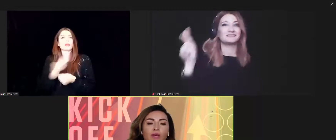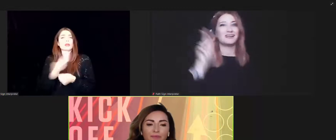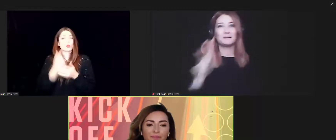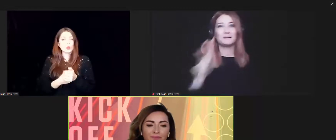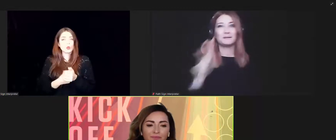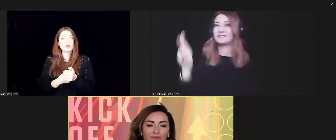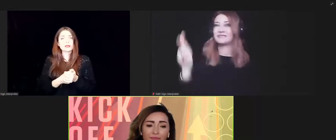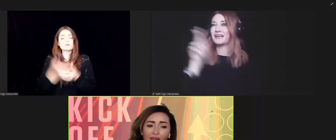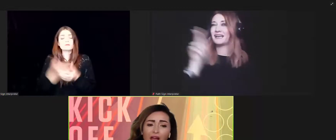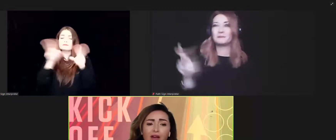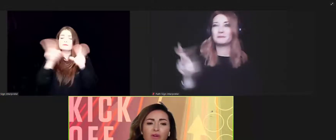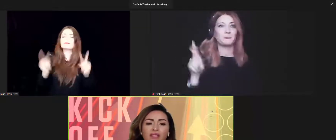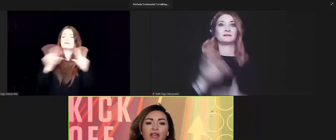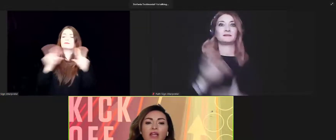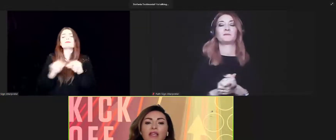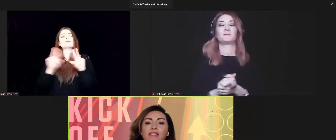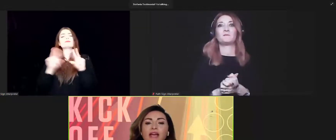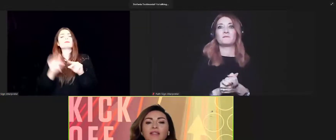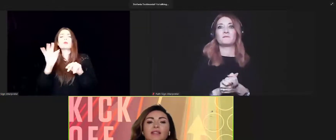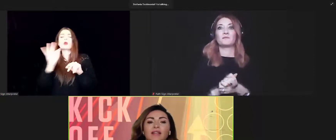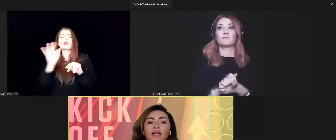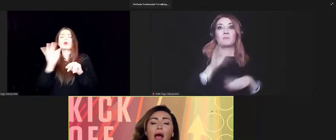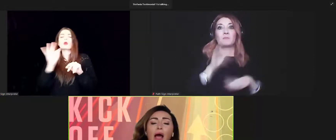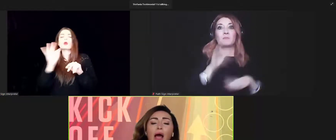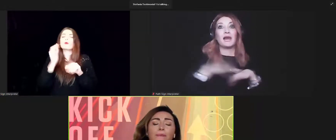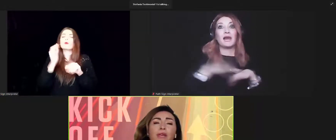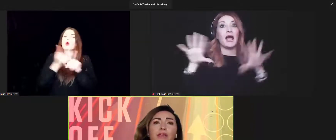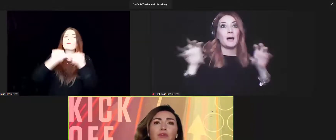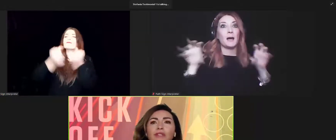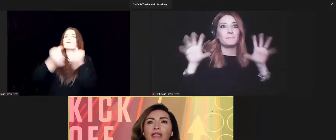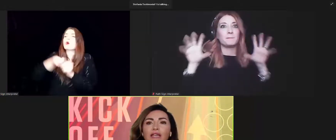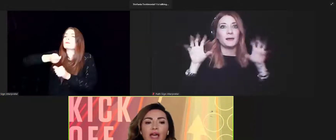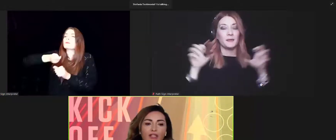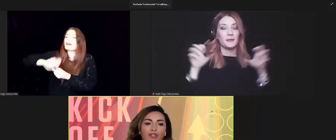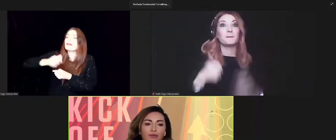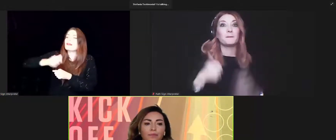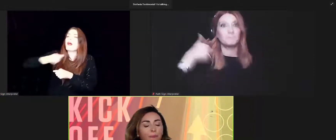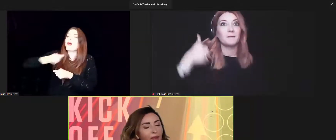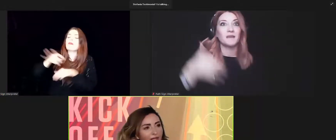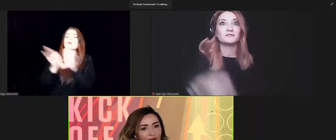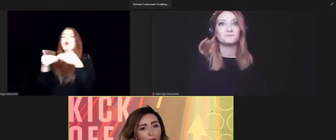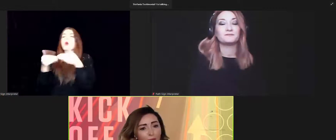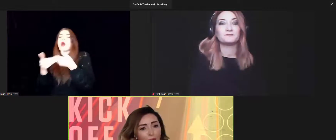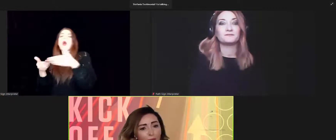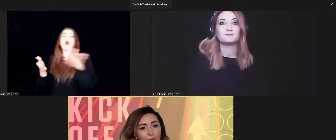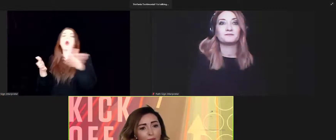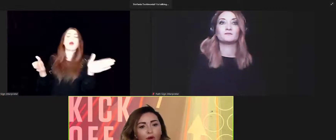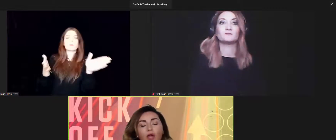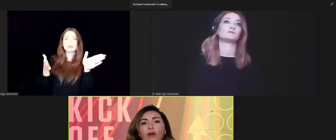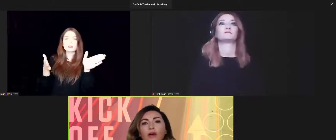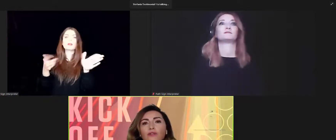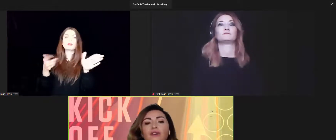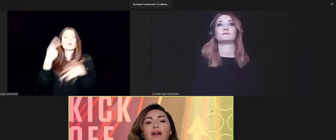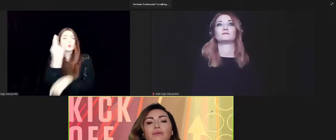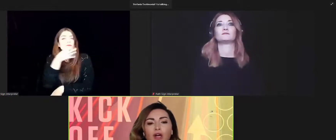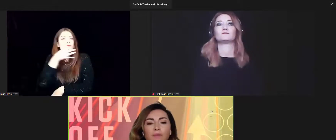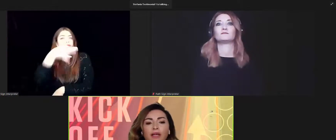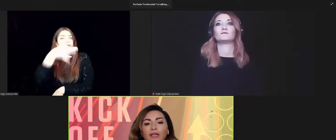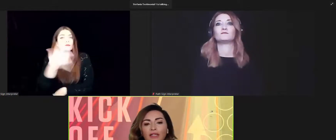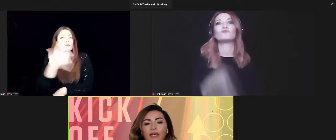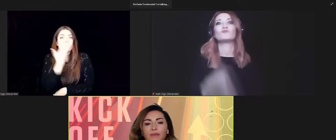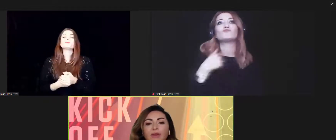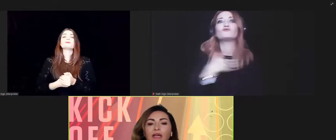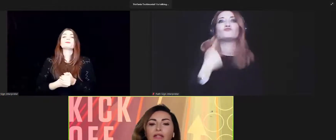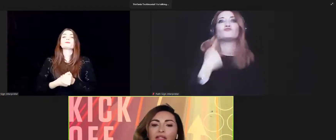always set a minimum daily action. Example, 5 prospects